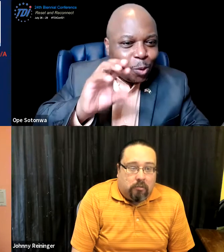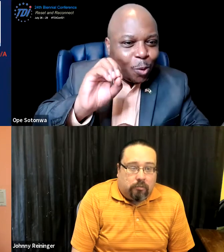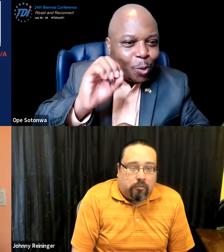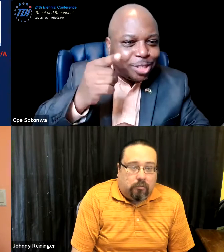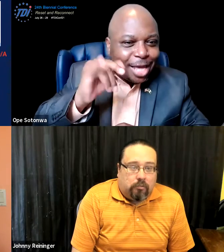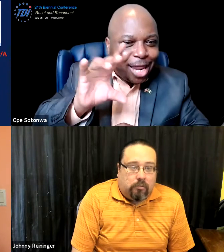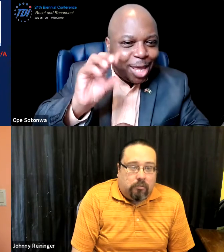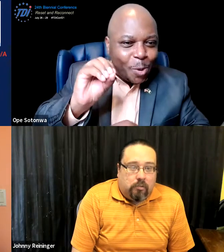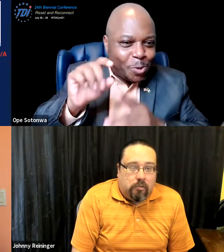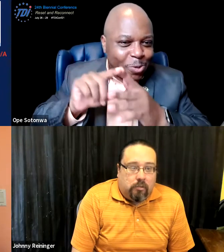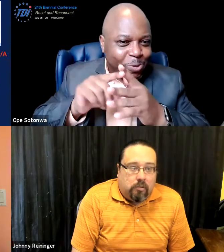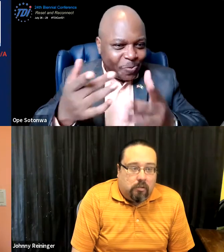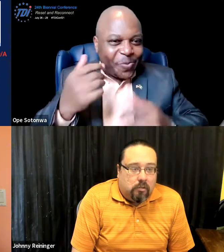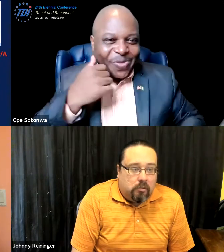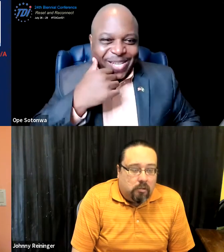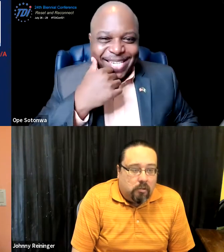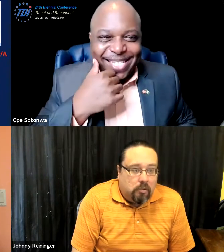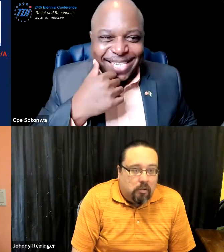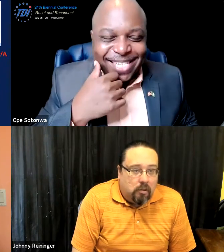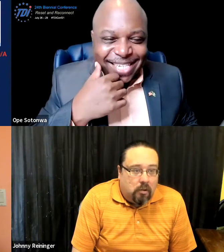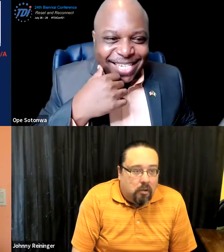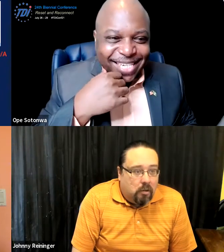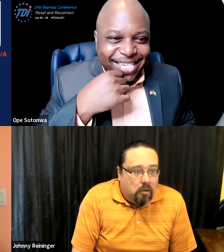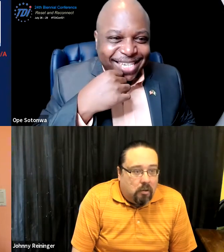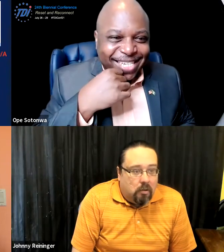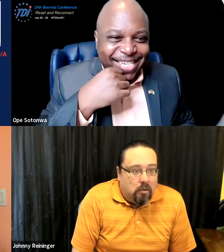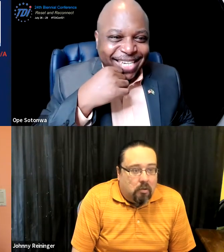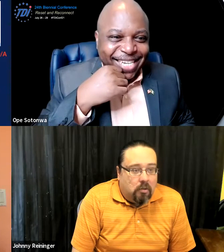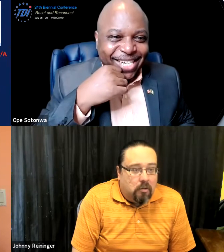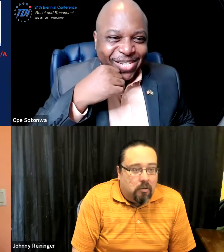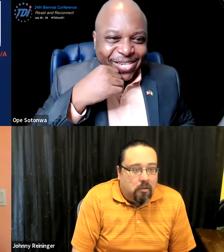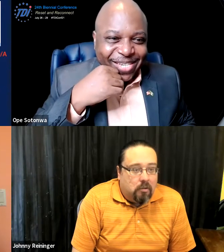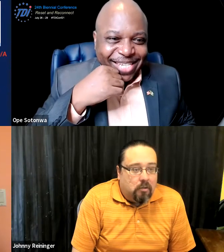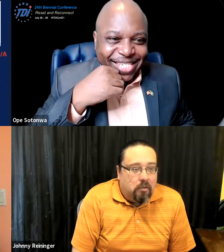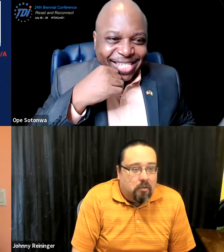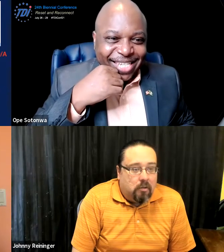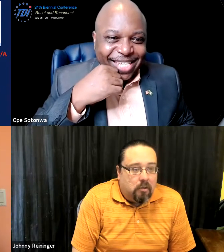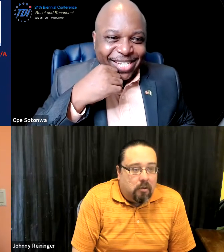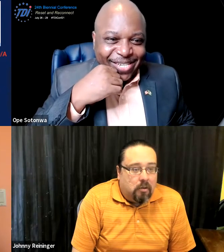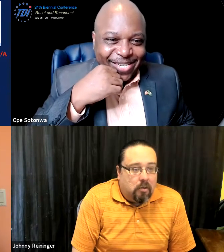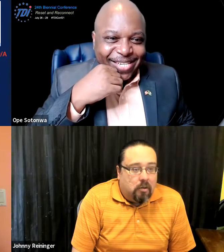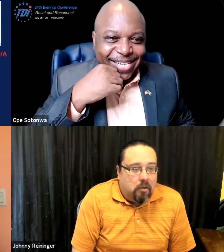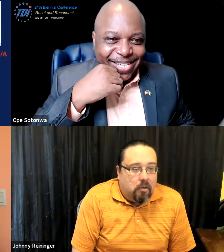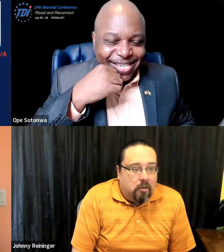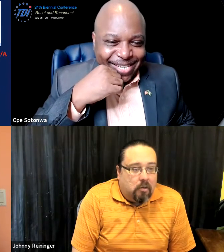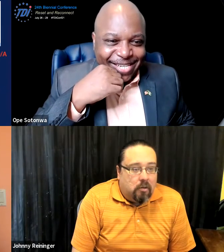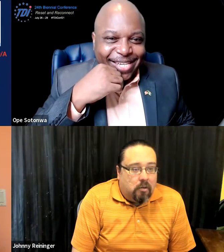little bit late, but they'll be joining soon. So we're going to turn it over to Rogelio. Hi, my name is